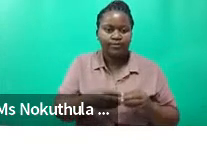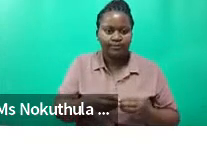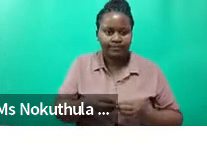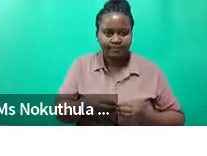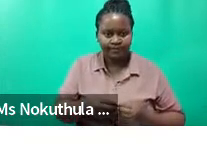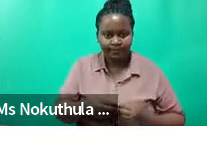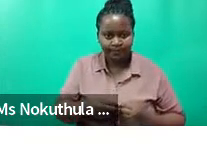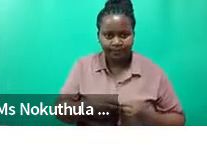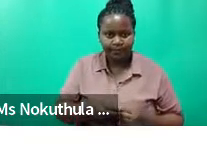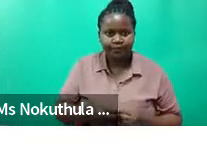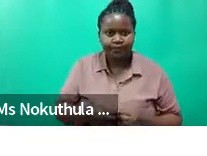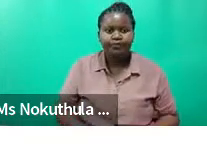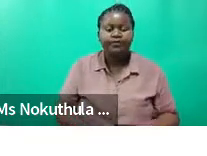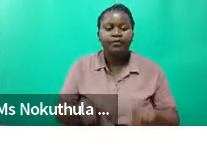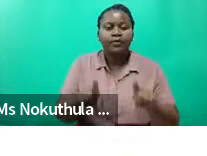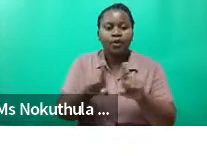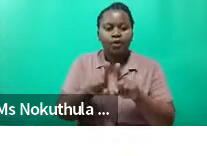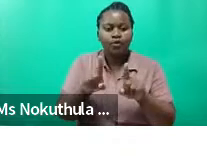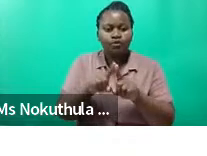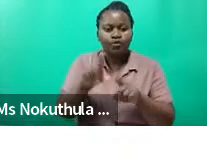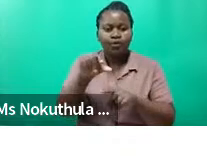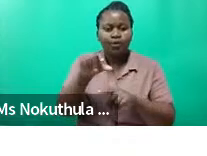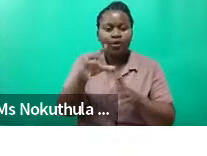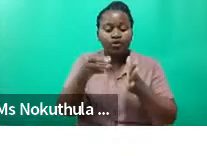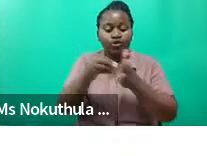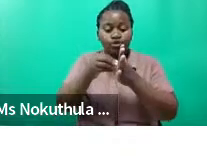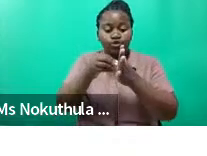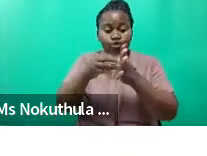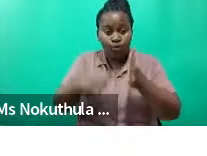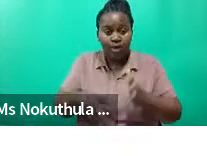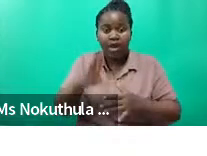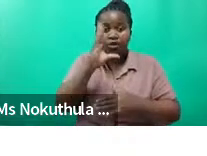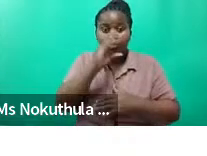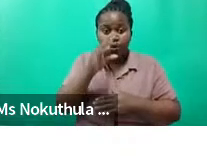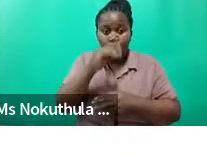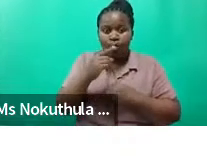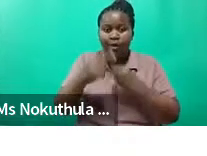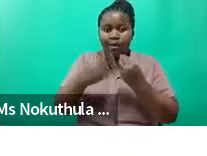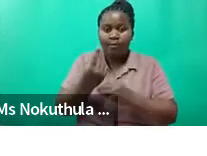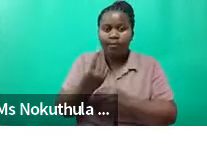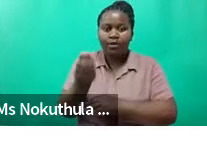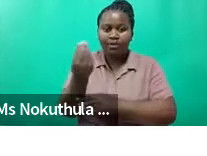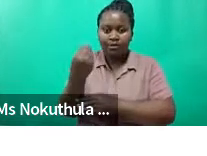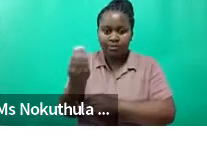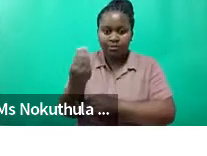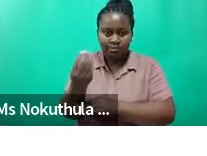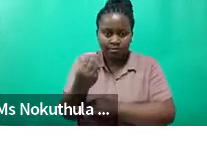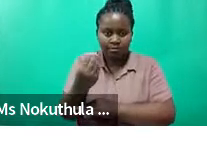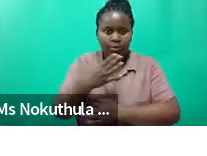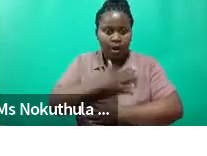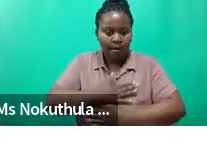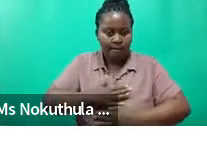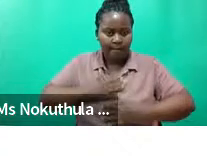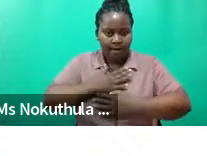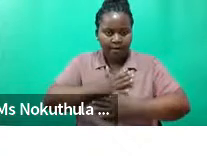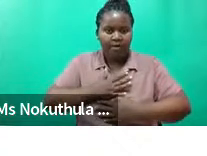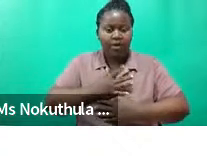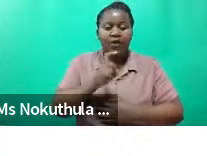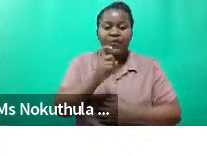And then our student spoke about WhatsApp. She was very appreciative in terms of using the